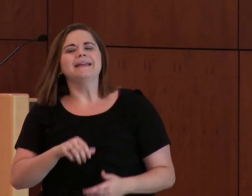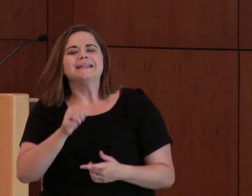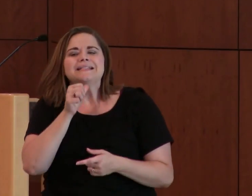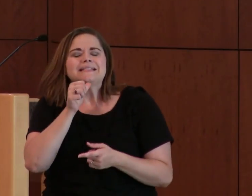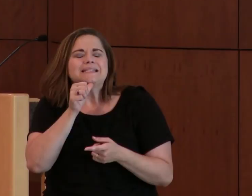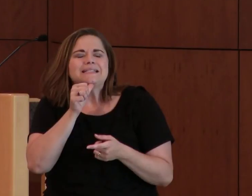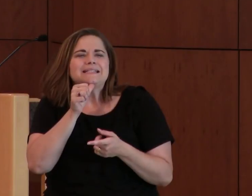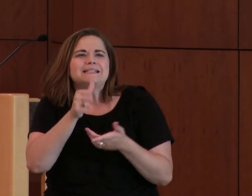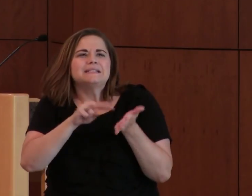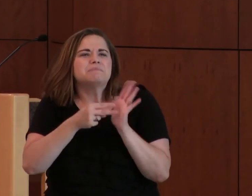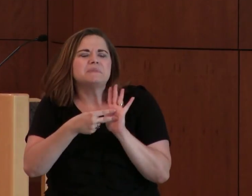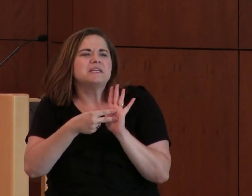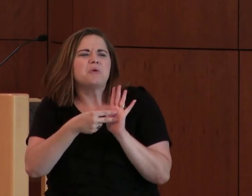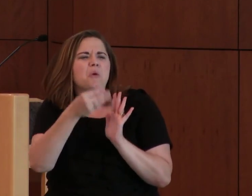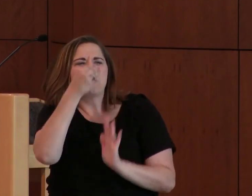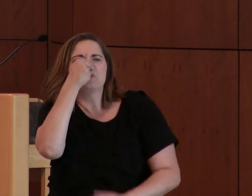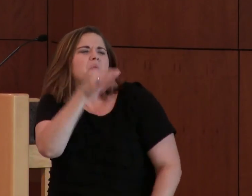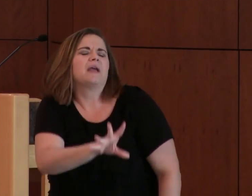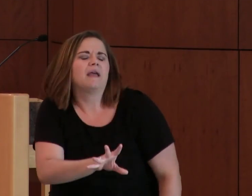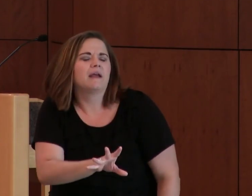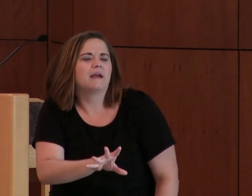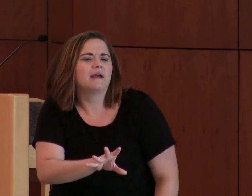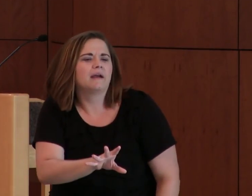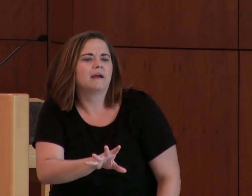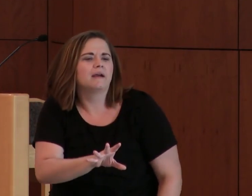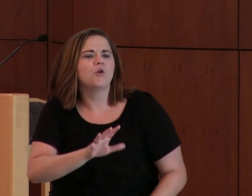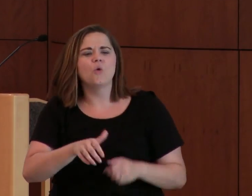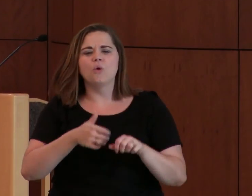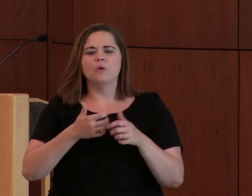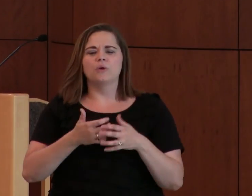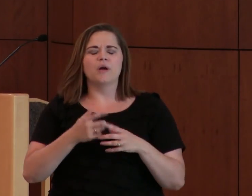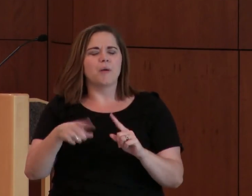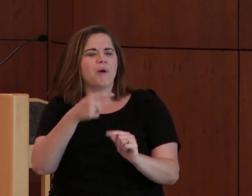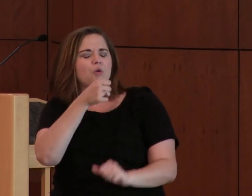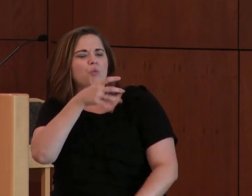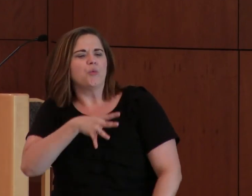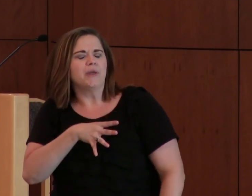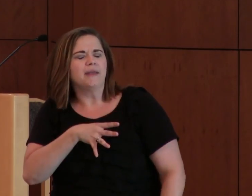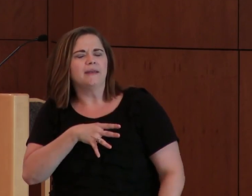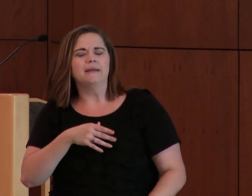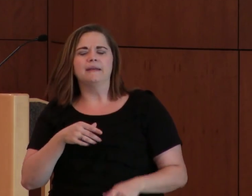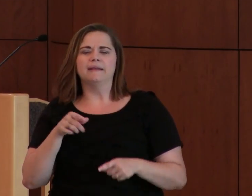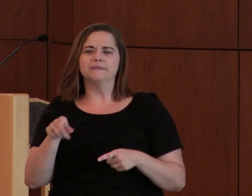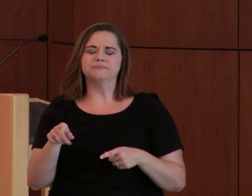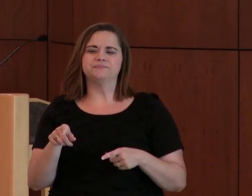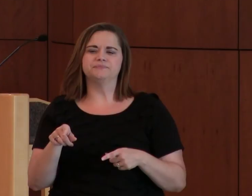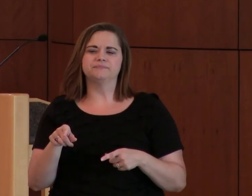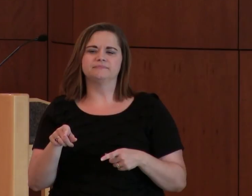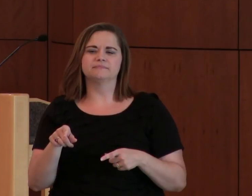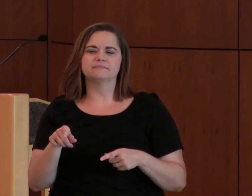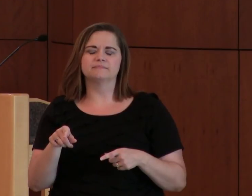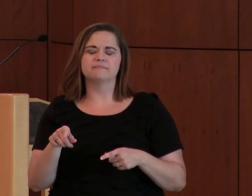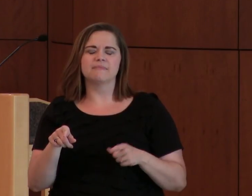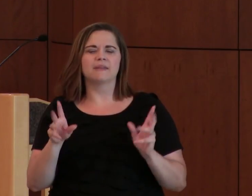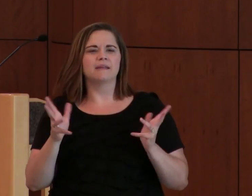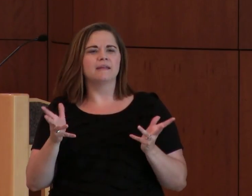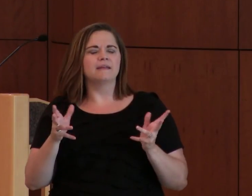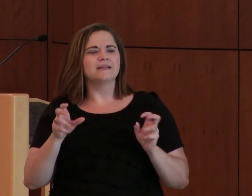of this woman or the charges that have been filed against her. I think he's giving this group that has brought